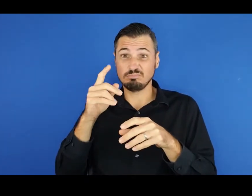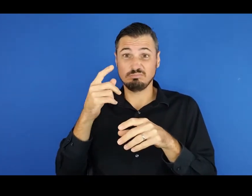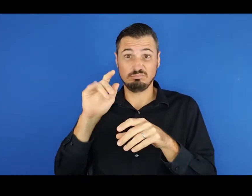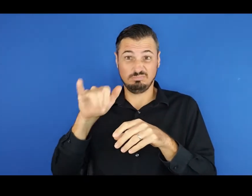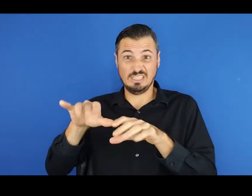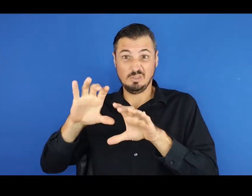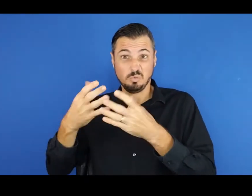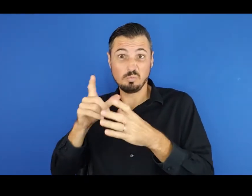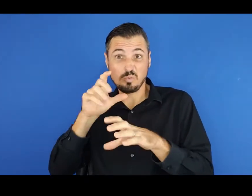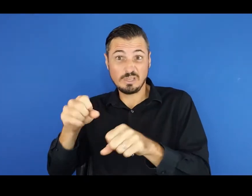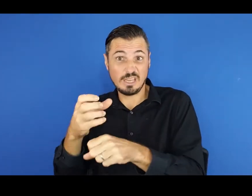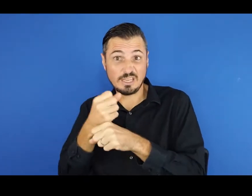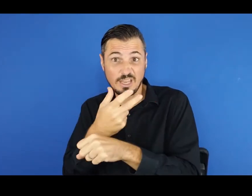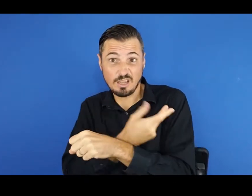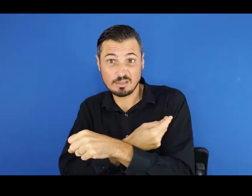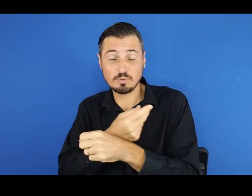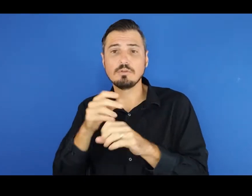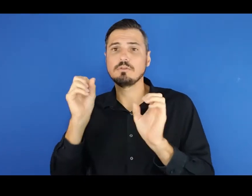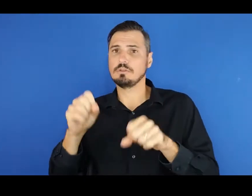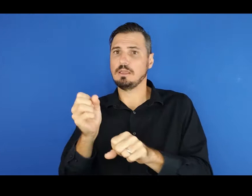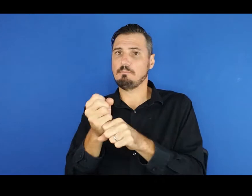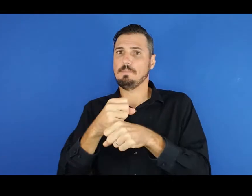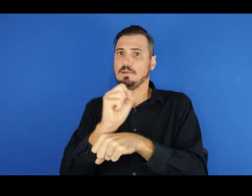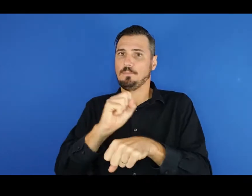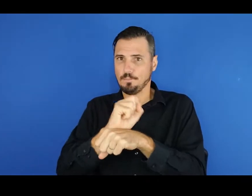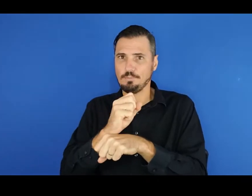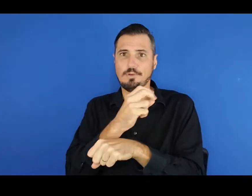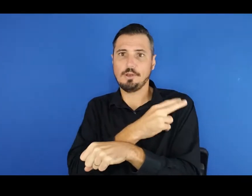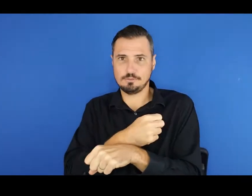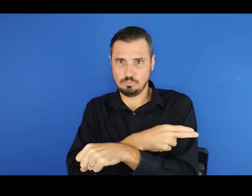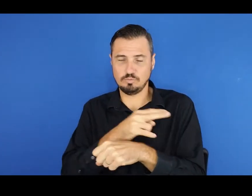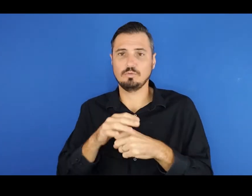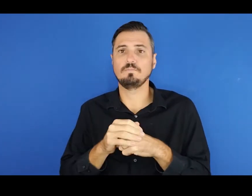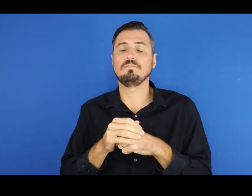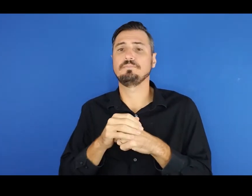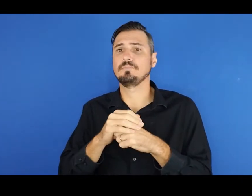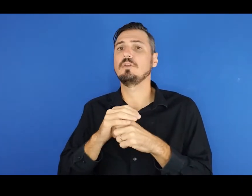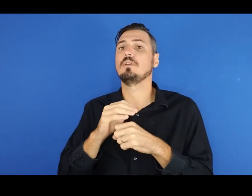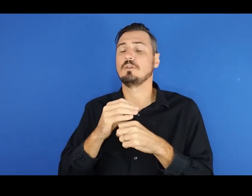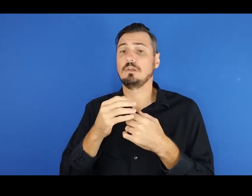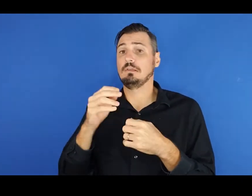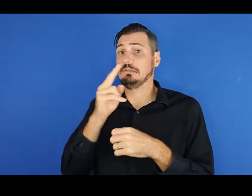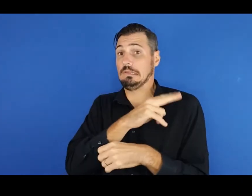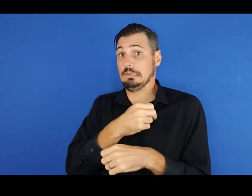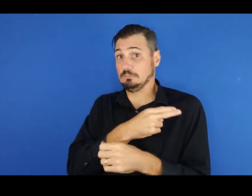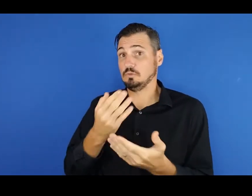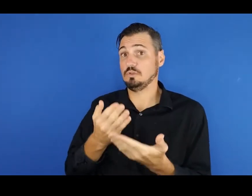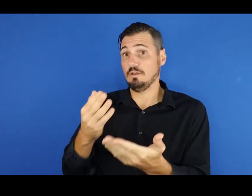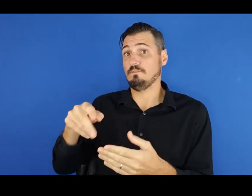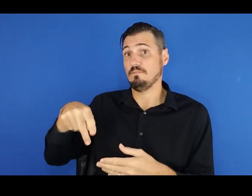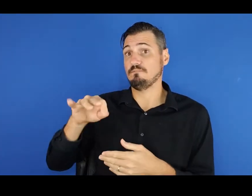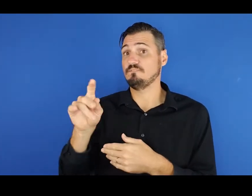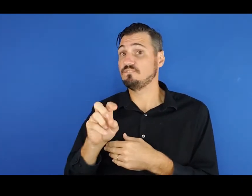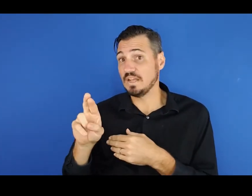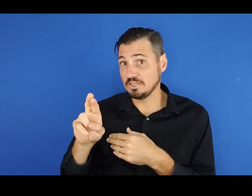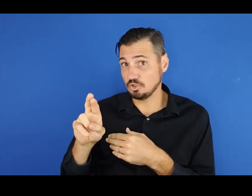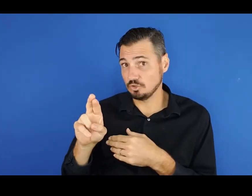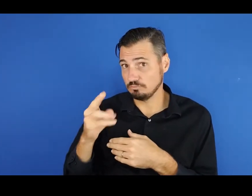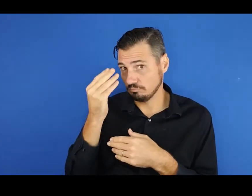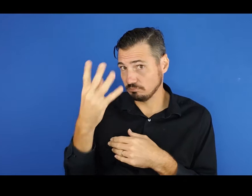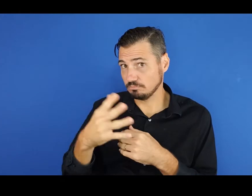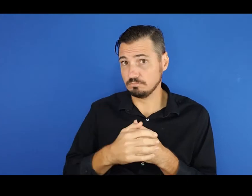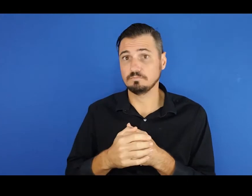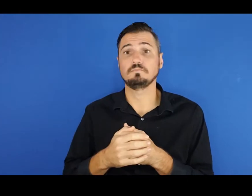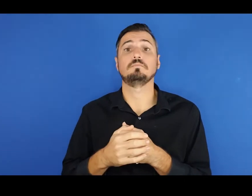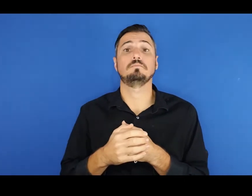hospitals offer Pfizer vaccine. At the Health Department vaccination facility at the Convention Hall, we continue to focus on those